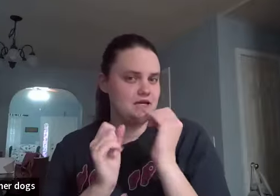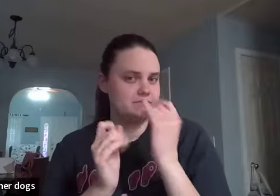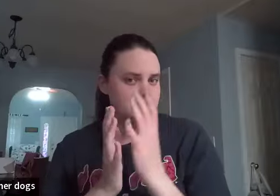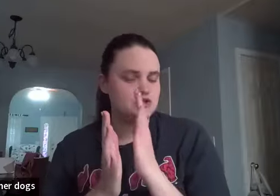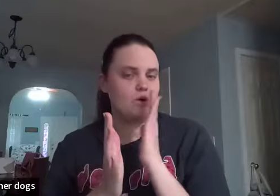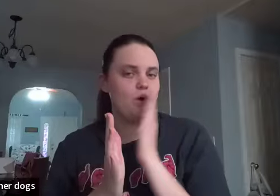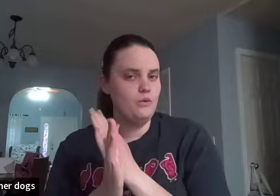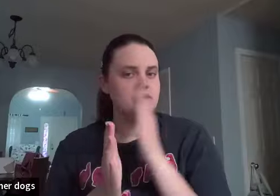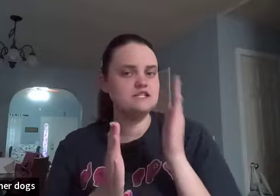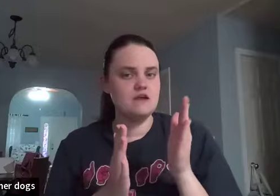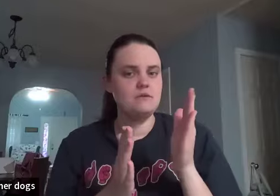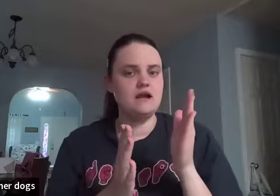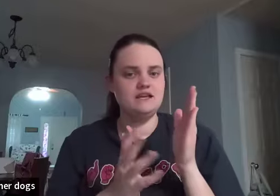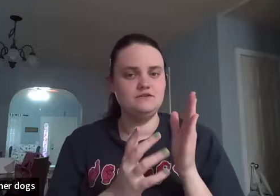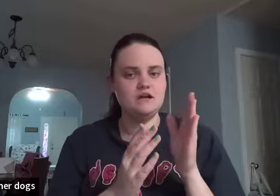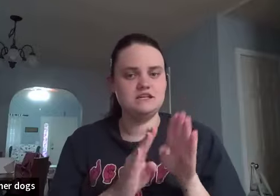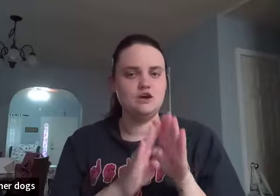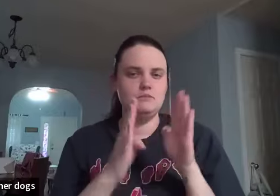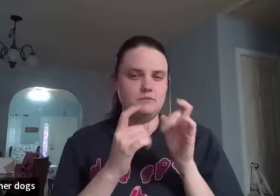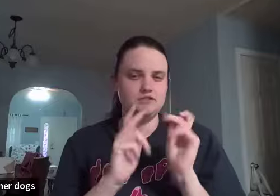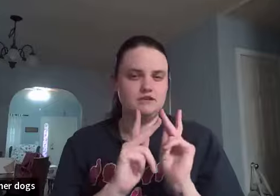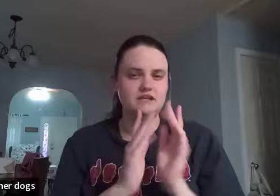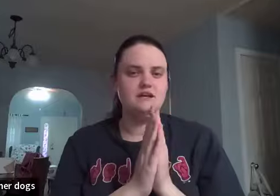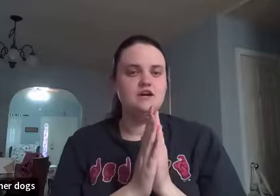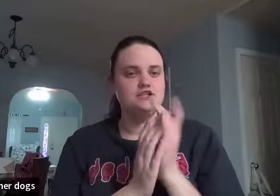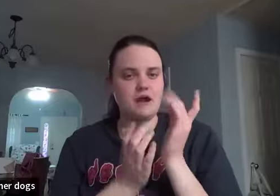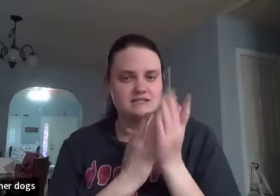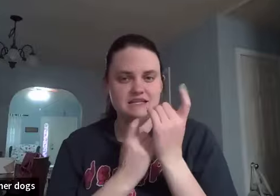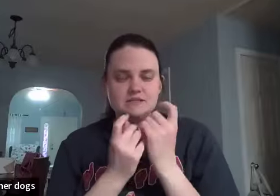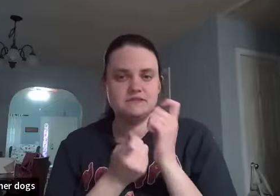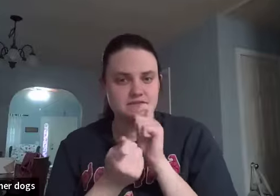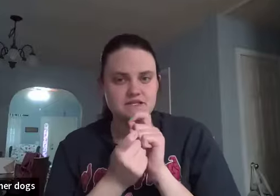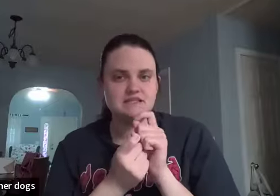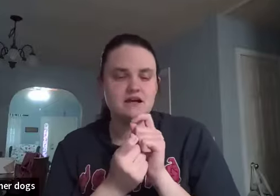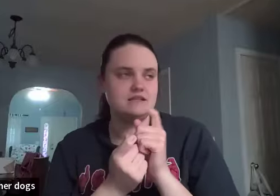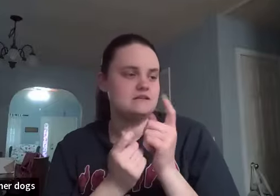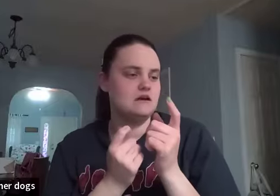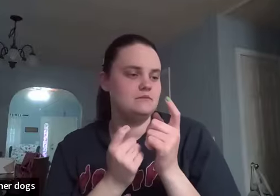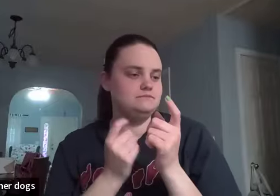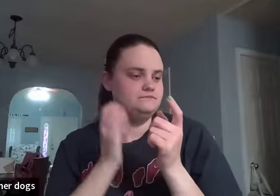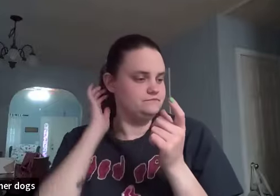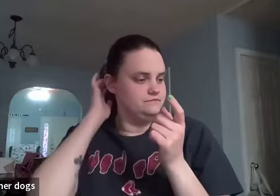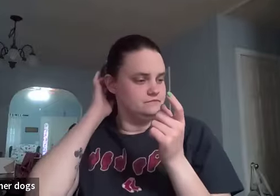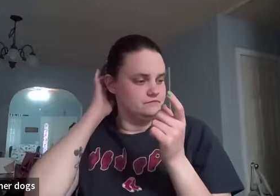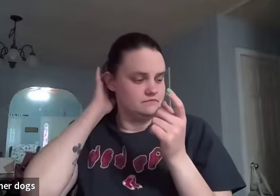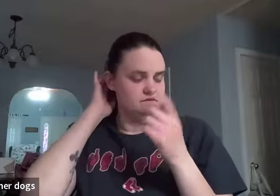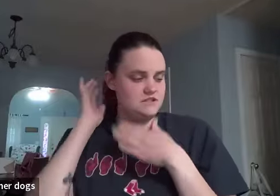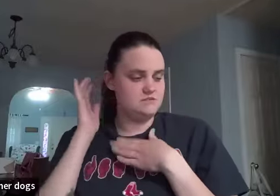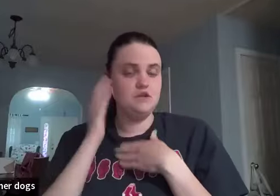as much only so that way I give you guys that open opportunity to ask any specific signs. Excuse me,